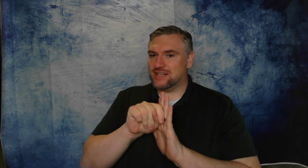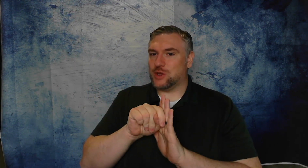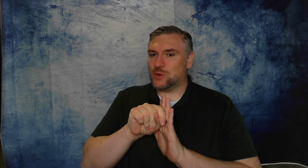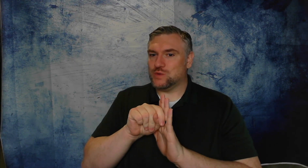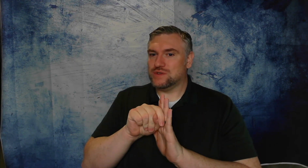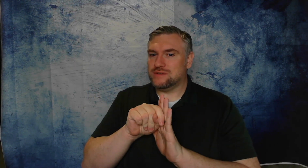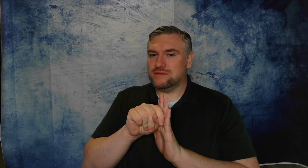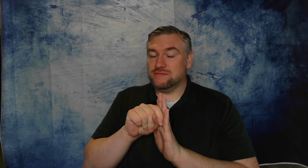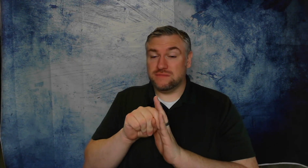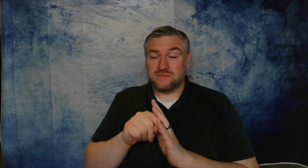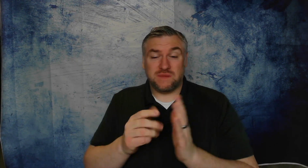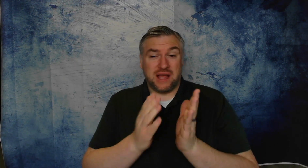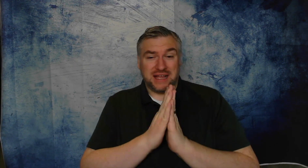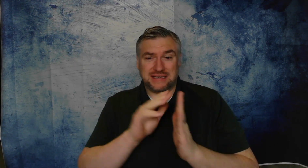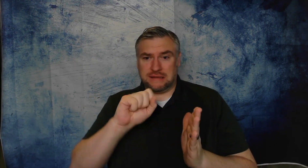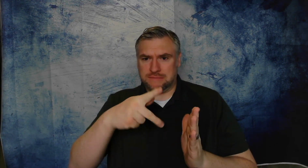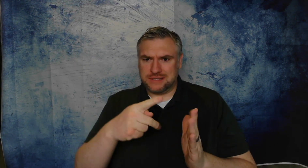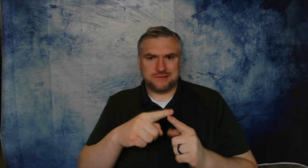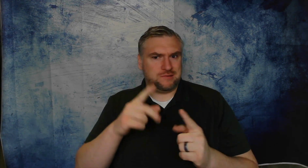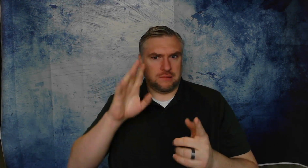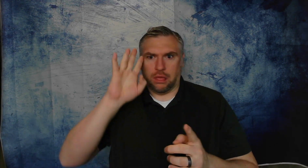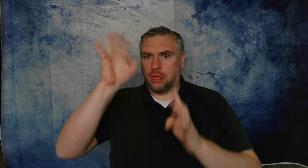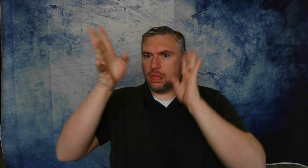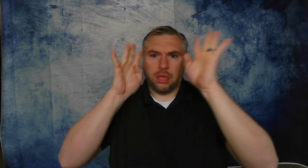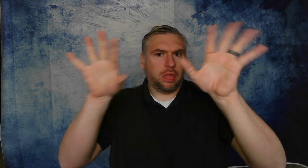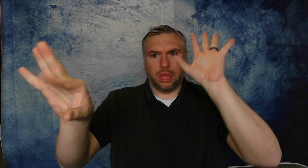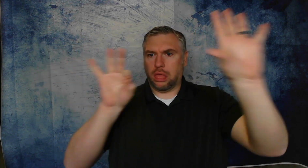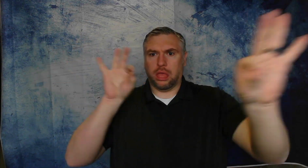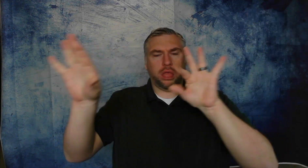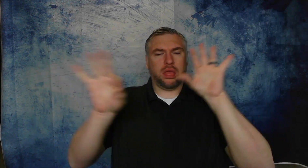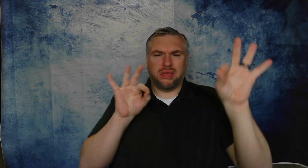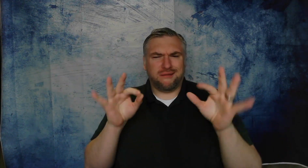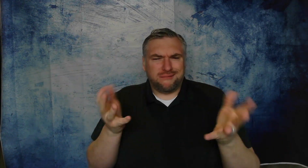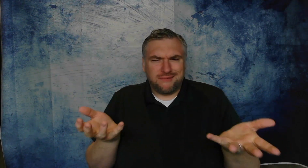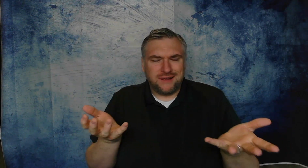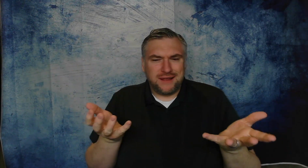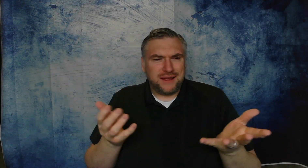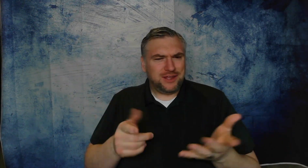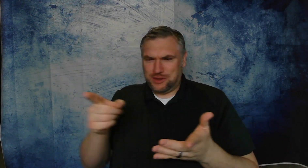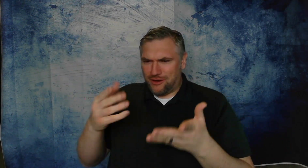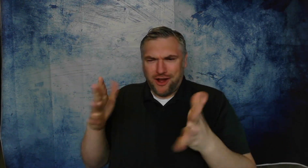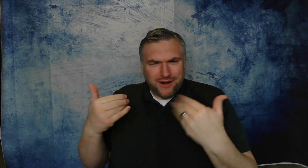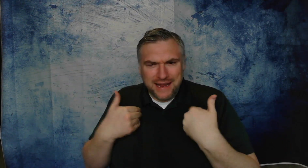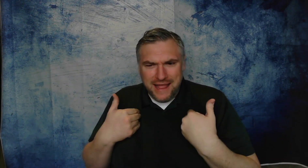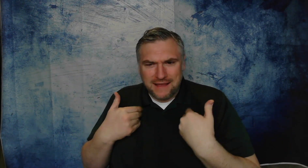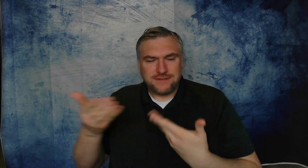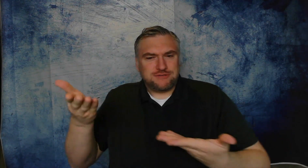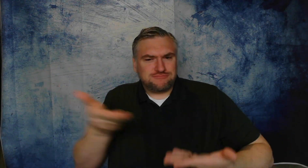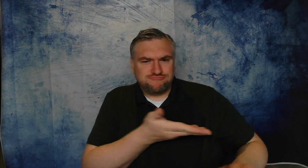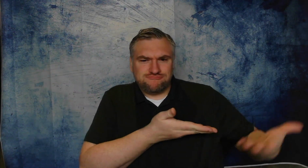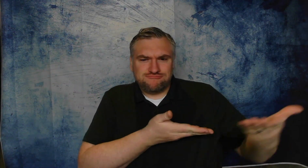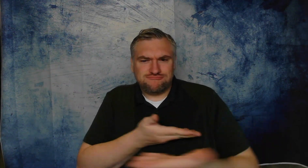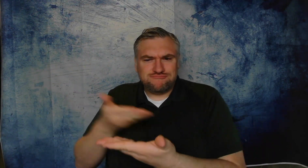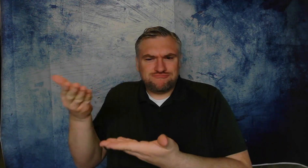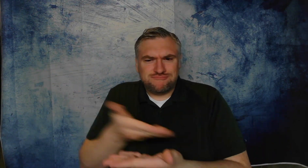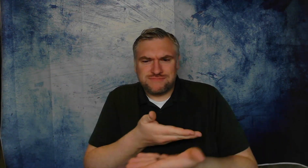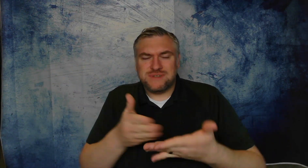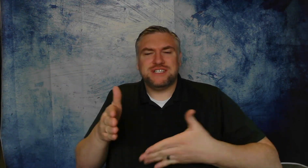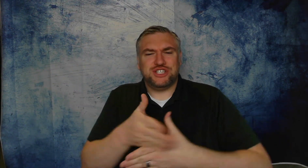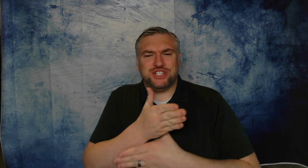especially ASL videos, are you using? To ask the SLPs to kind of make it up and find it themselves, come on, you've already got it. We